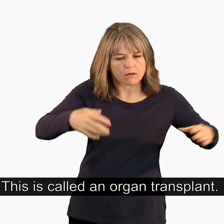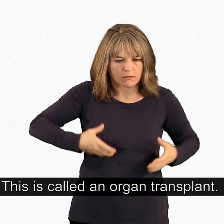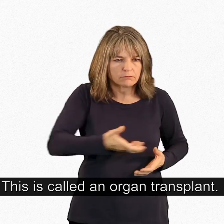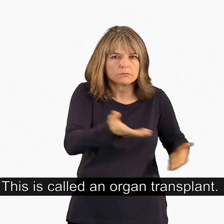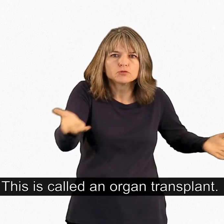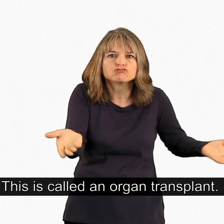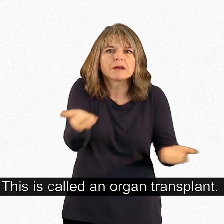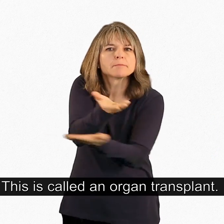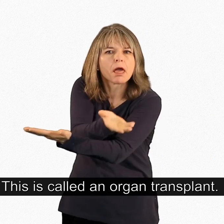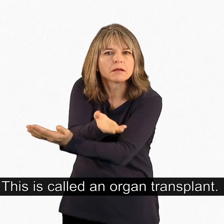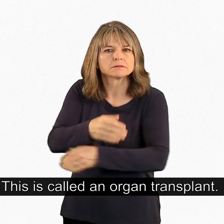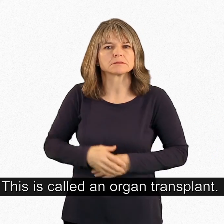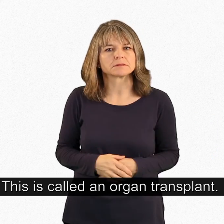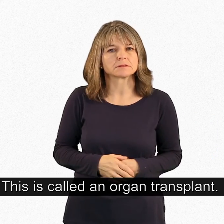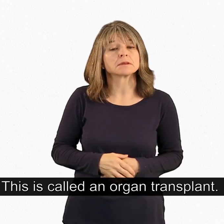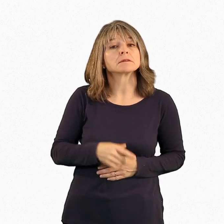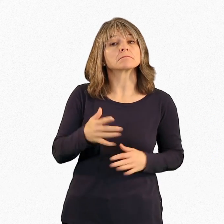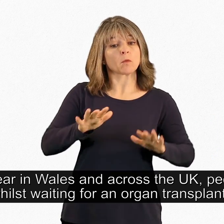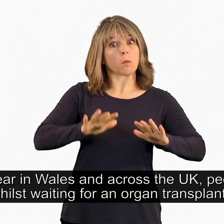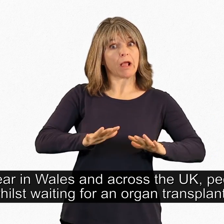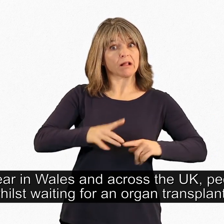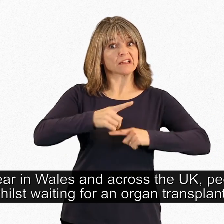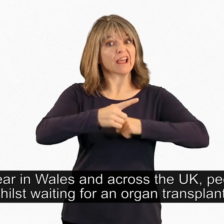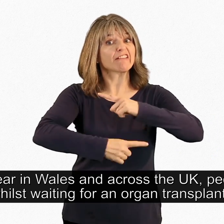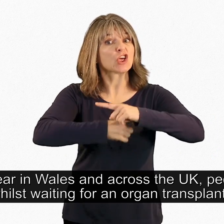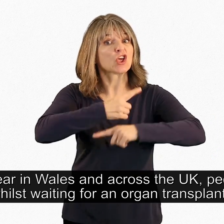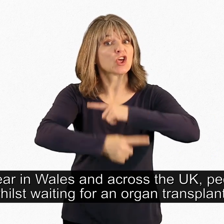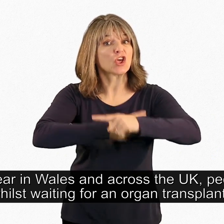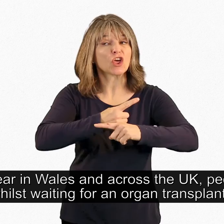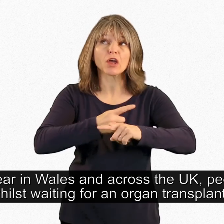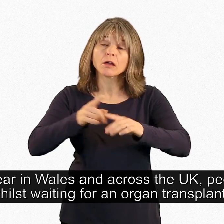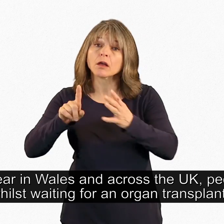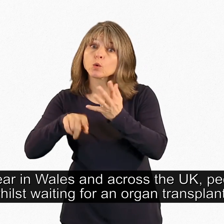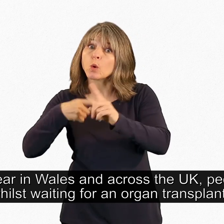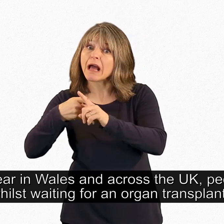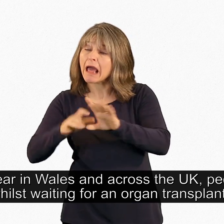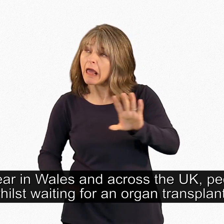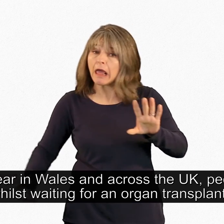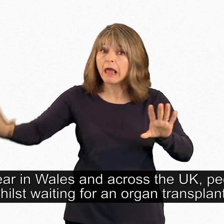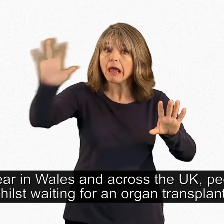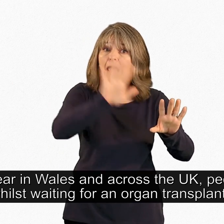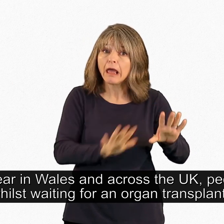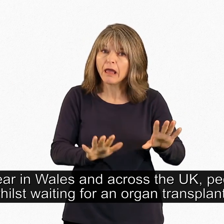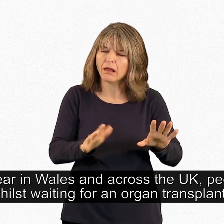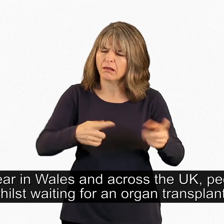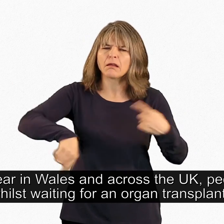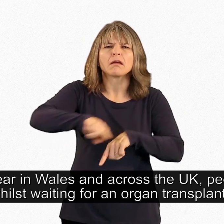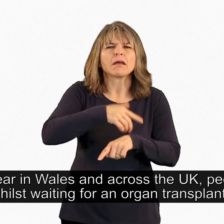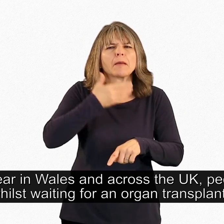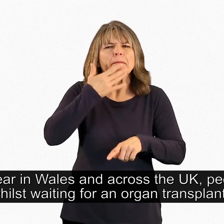This is called an organ transplant. Every year, in Wales and across the UK, people die whilst